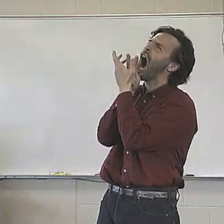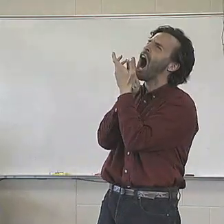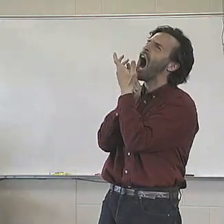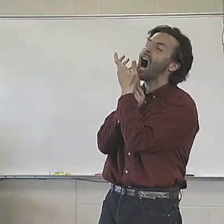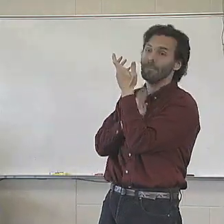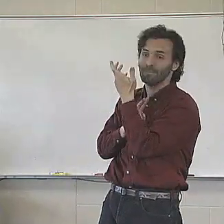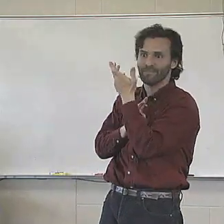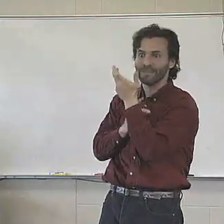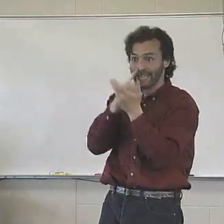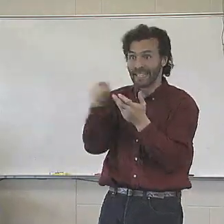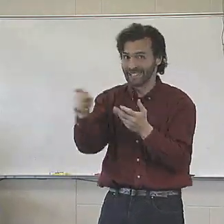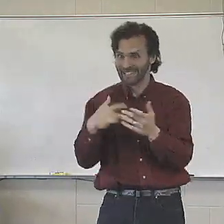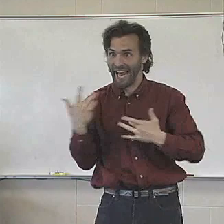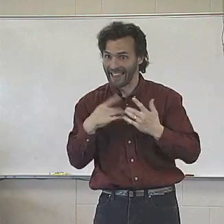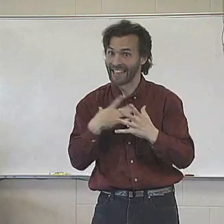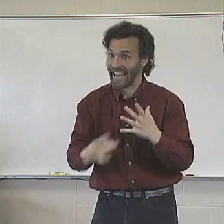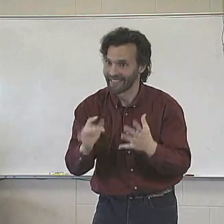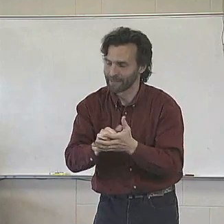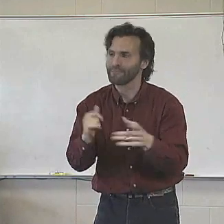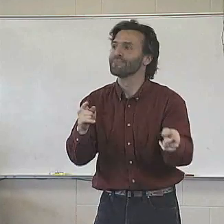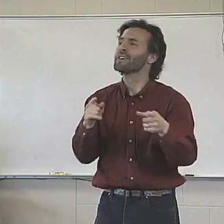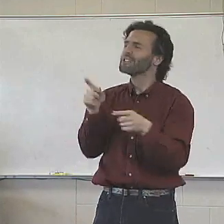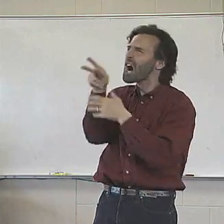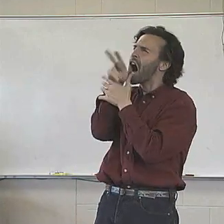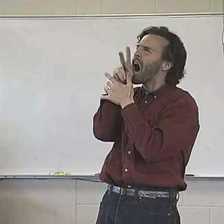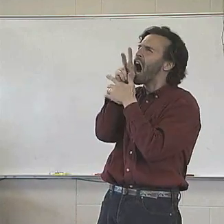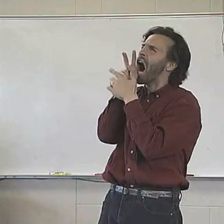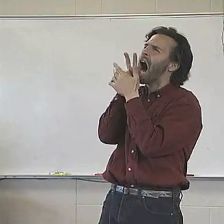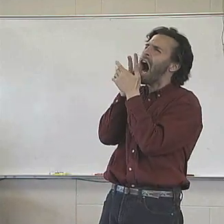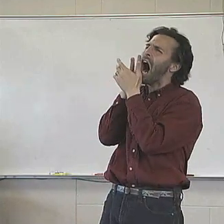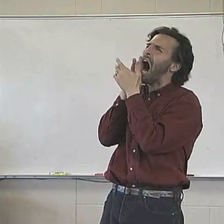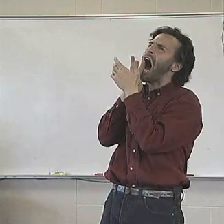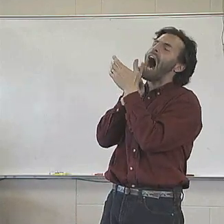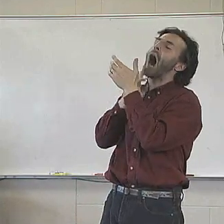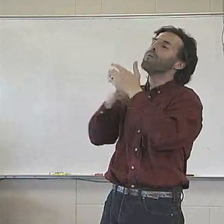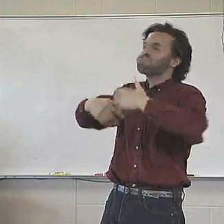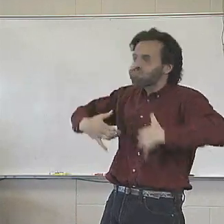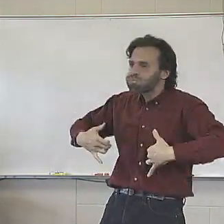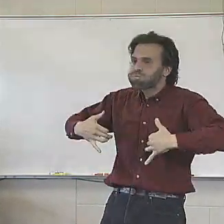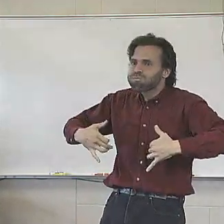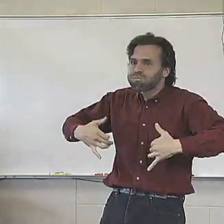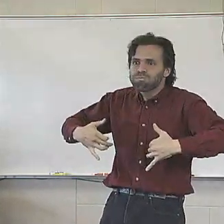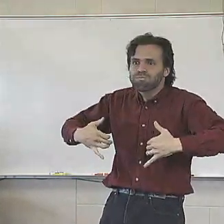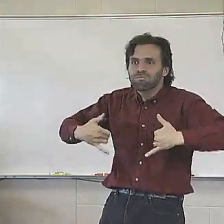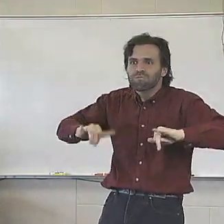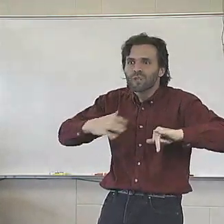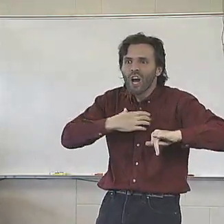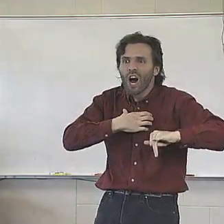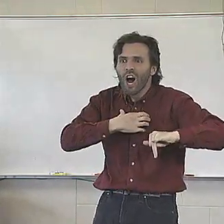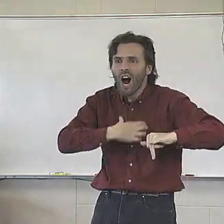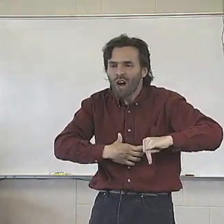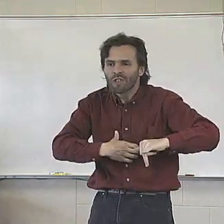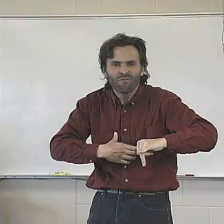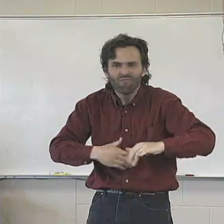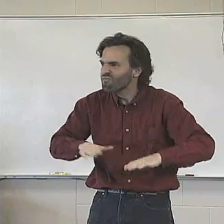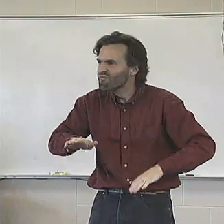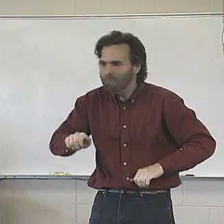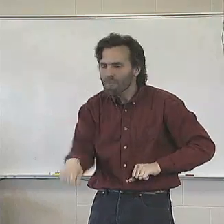okay? You gotta get into it. But he was still hungry, so he walked on out the house